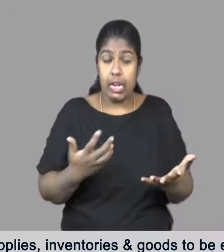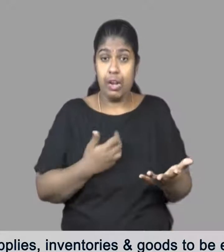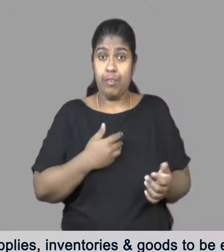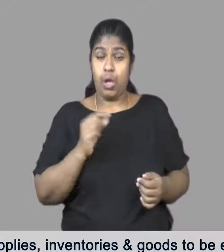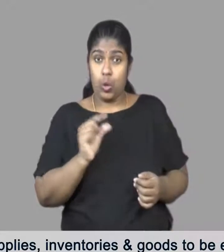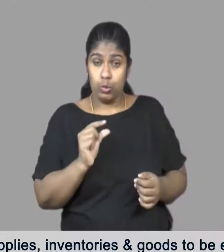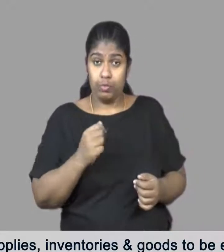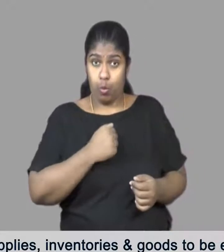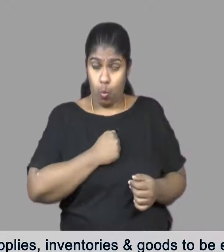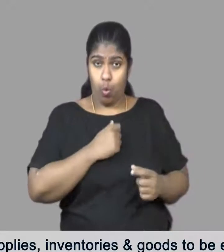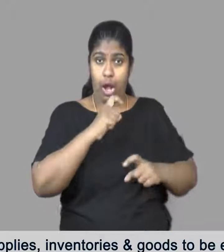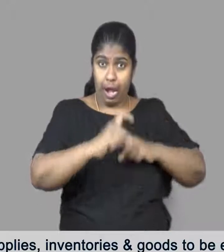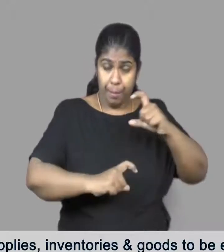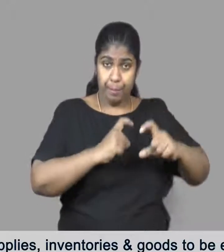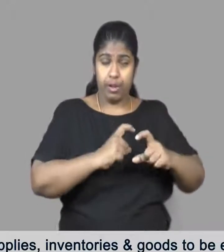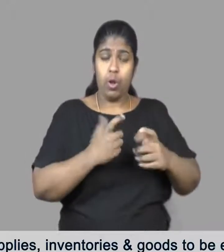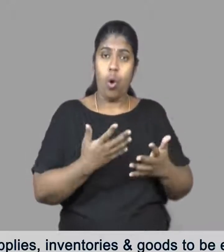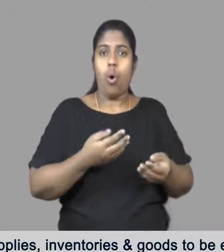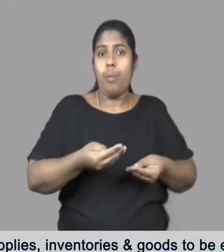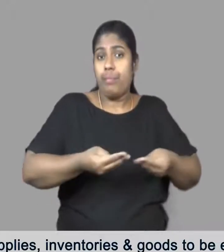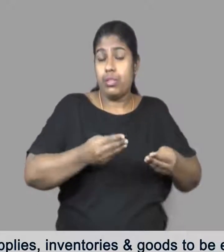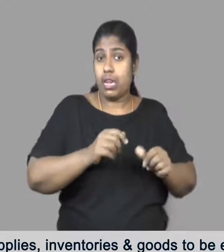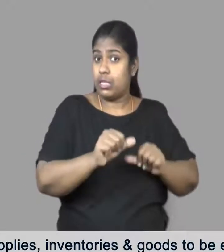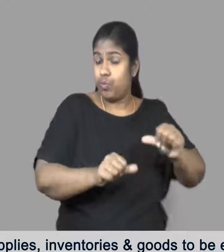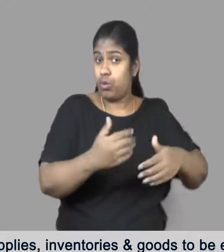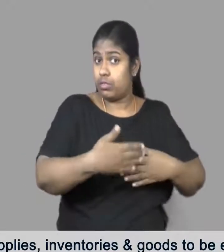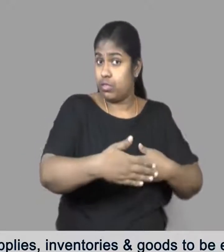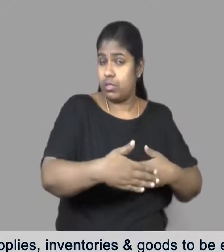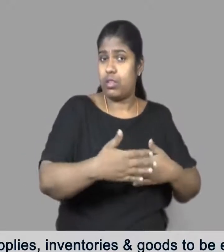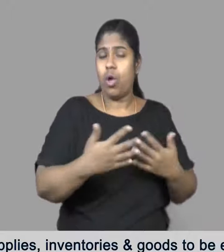Required precautions while handling